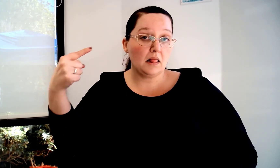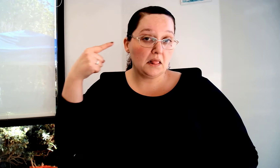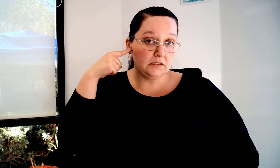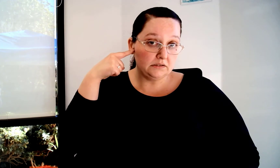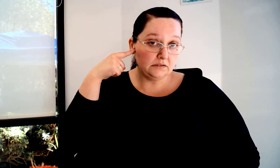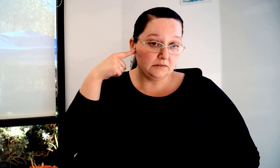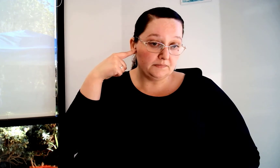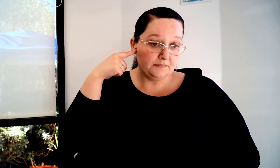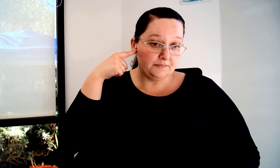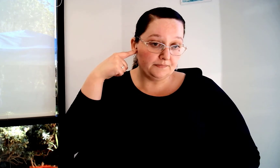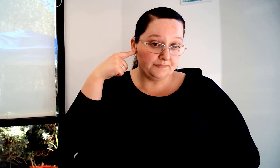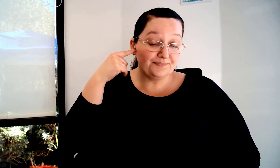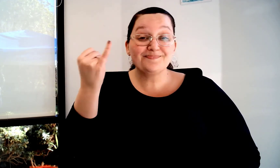3. Listen.